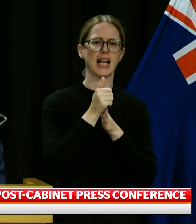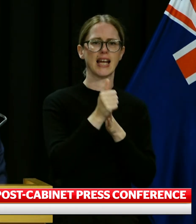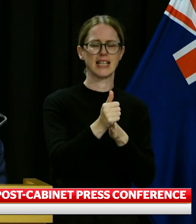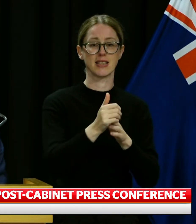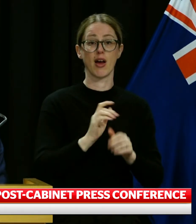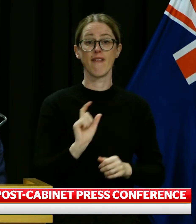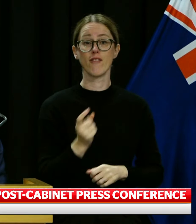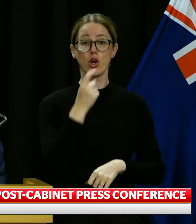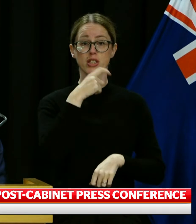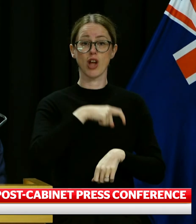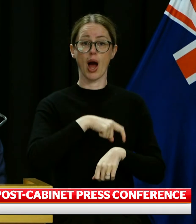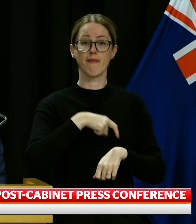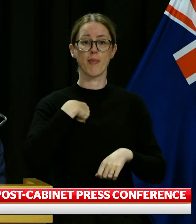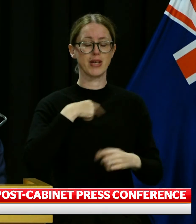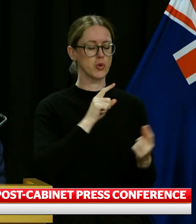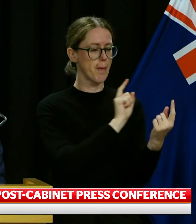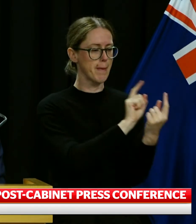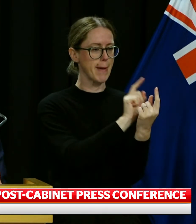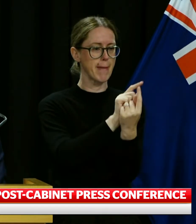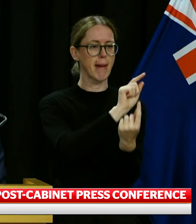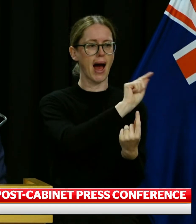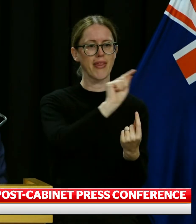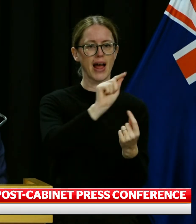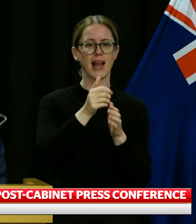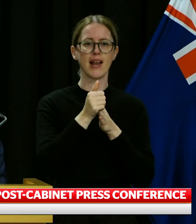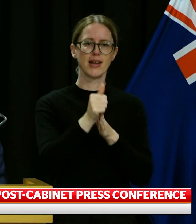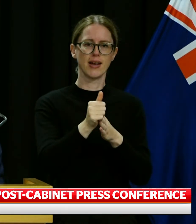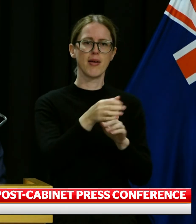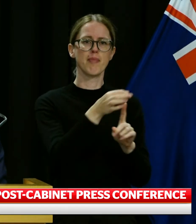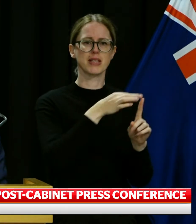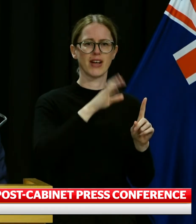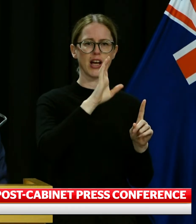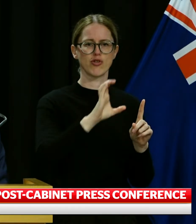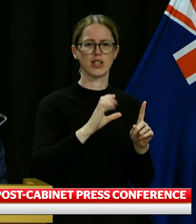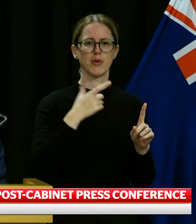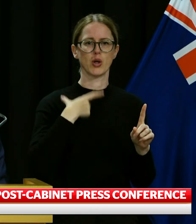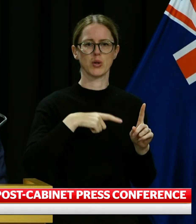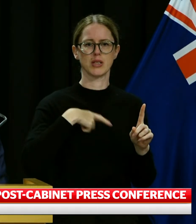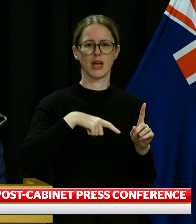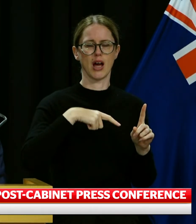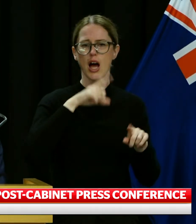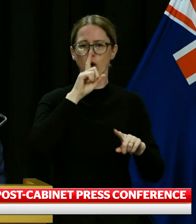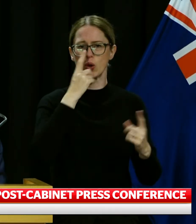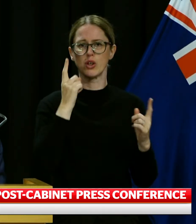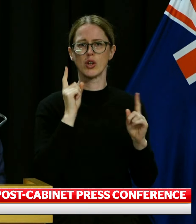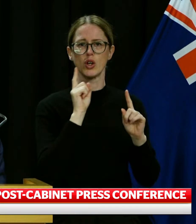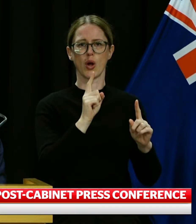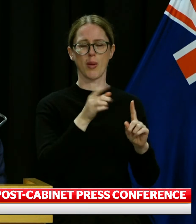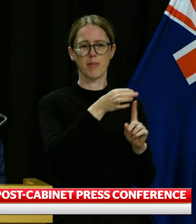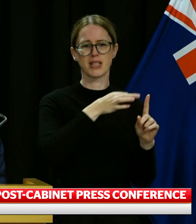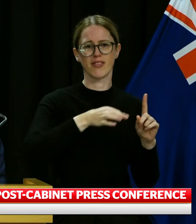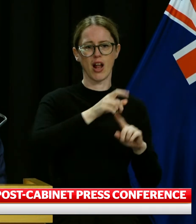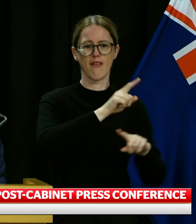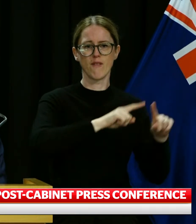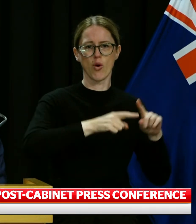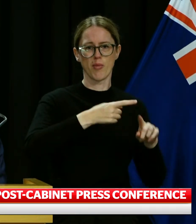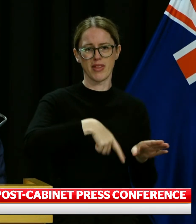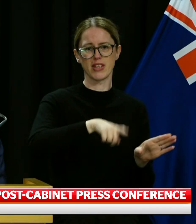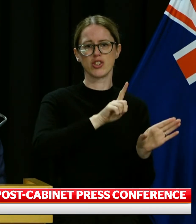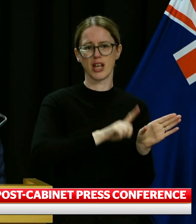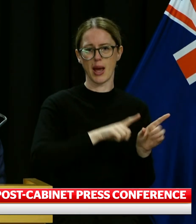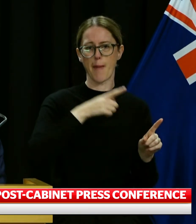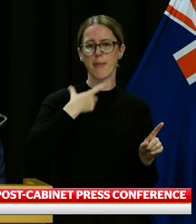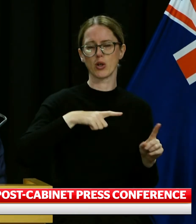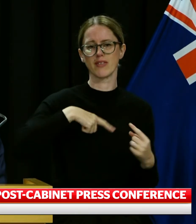first chance to meet in person with some of the other leaders from Pacific countries, because I wasn't able to attend the Pacific Island Forum earlier in the year because of